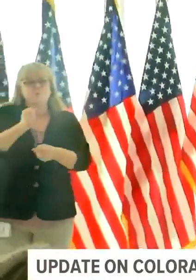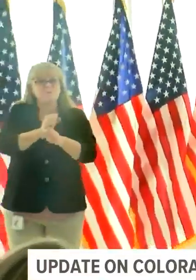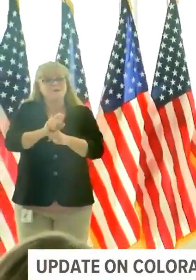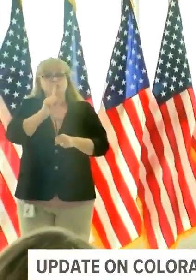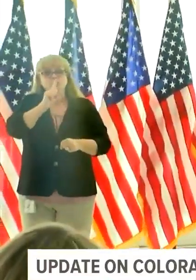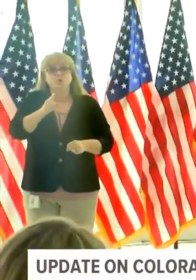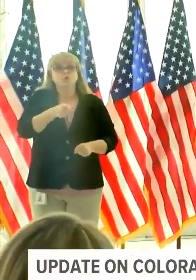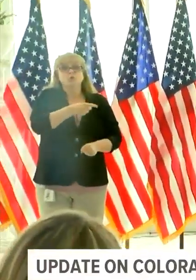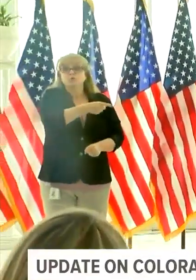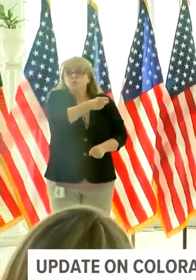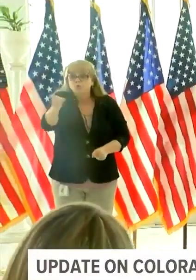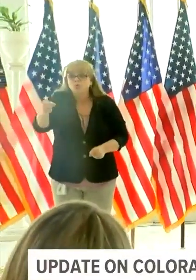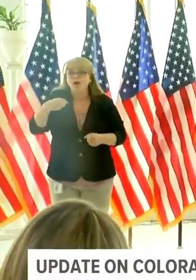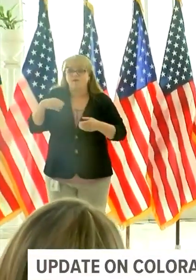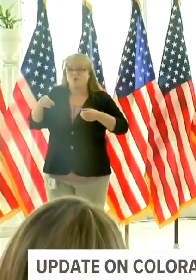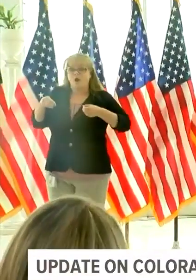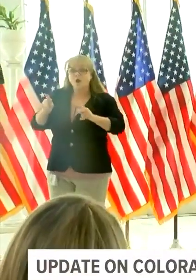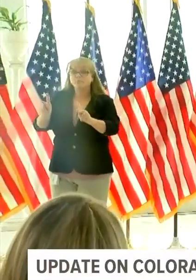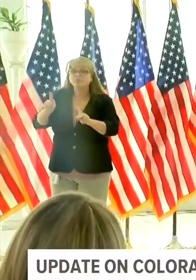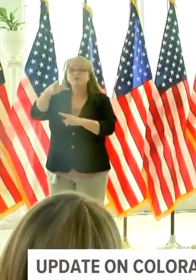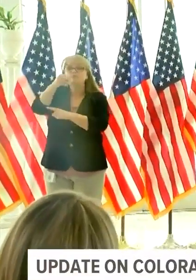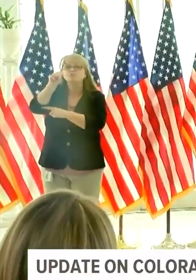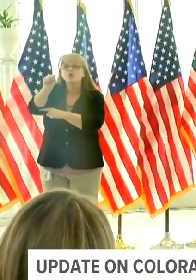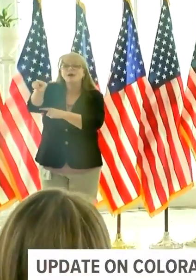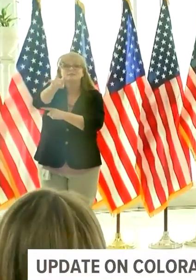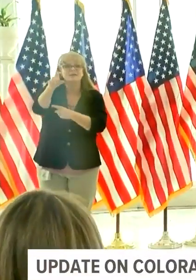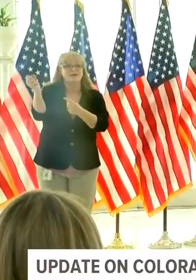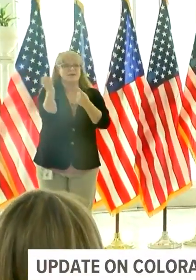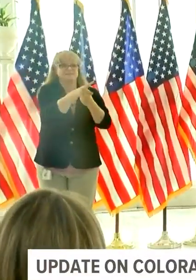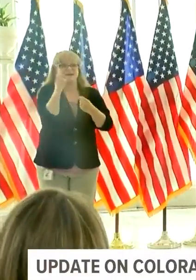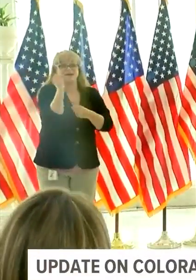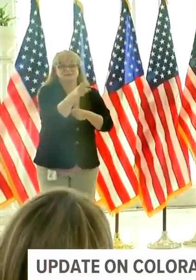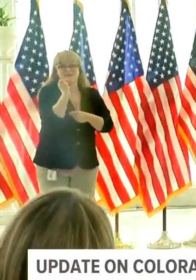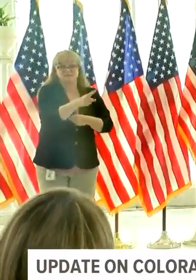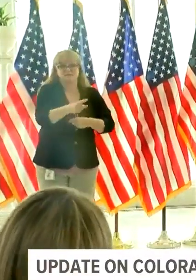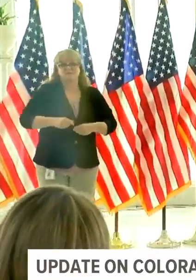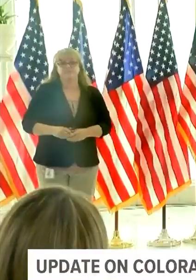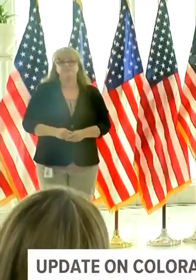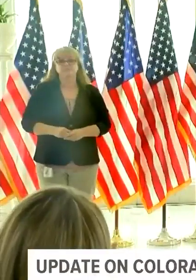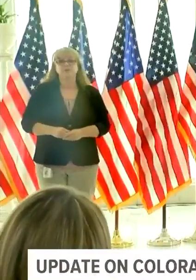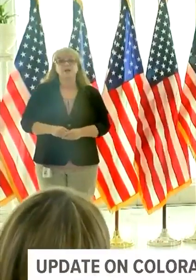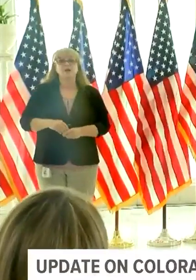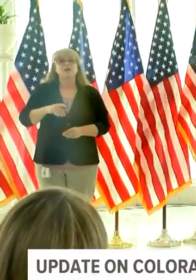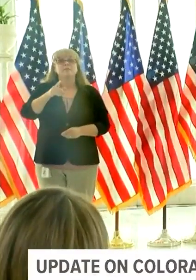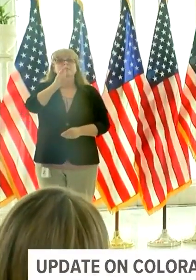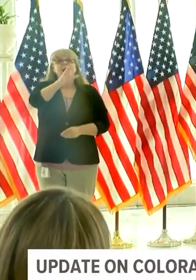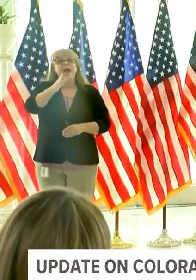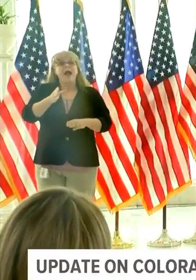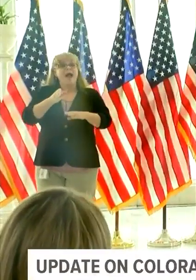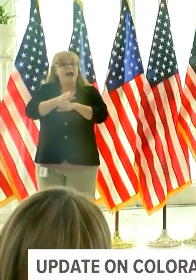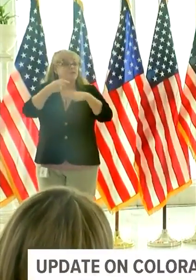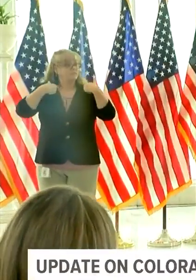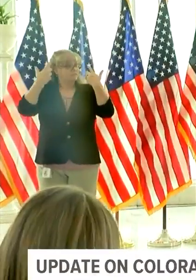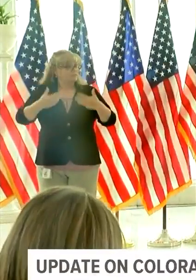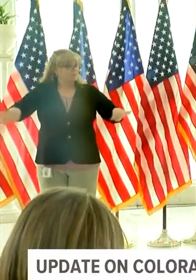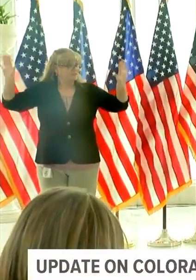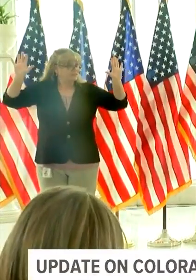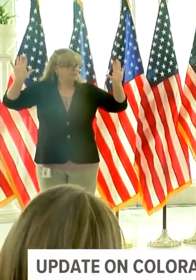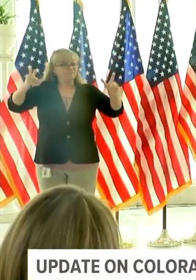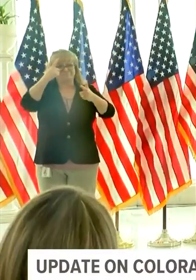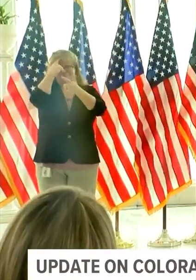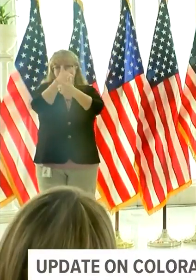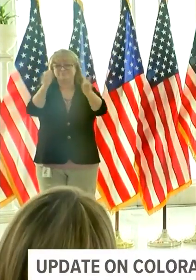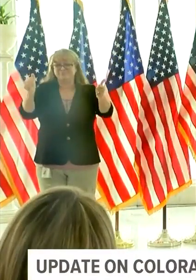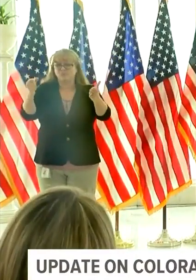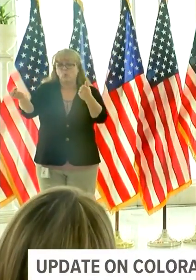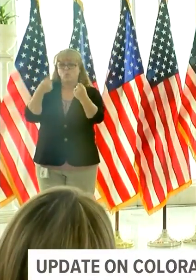whatever questions are on your mind, and that's what we'll be giving you today in a few minutes after the presentation. First, an update on the numbers. We